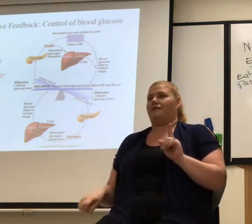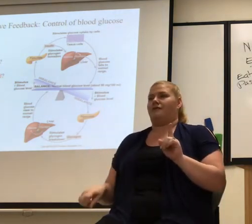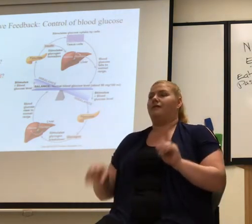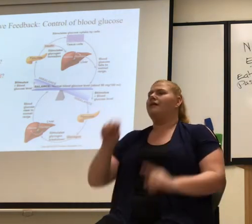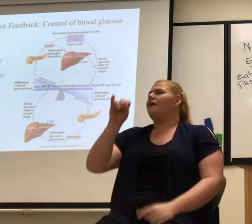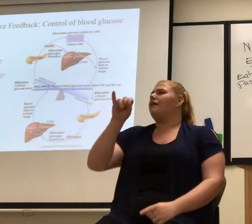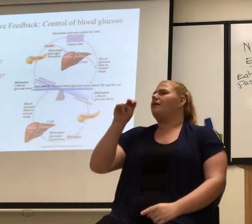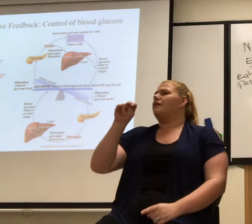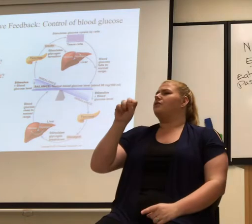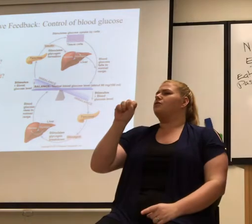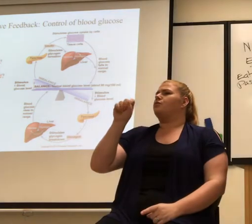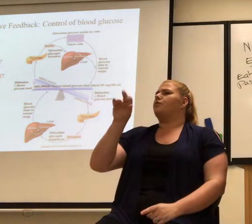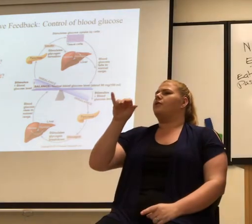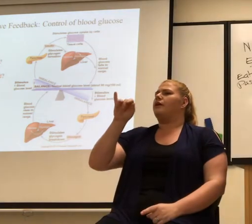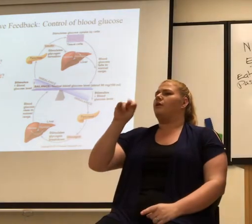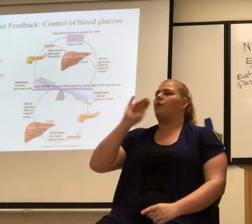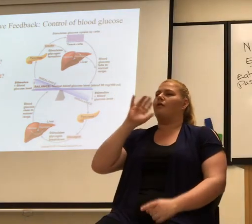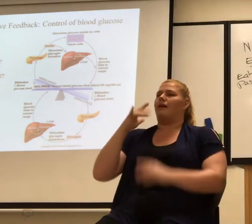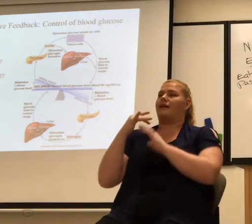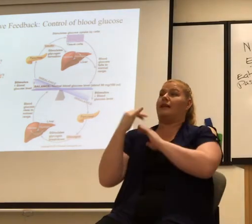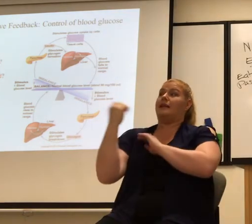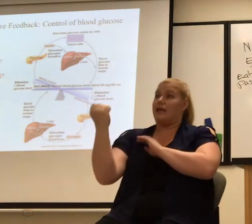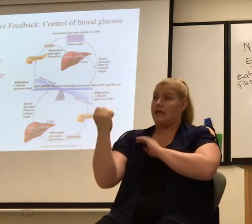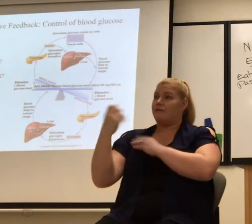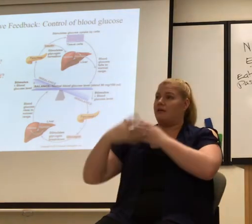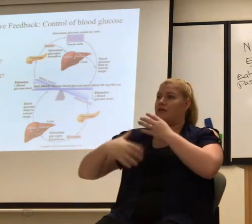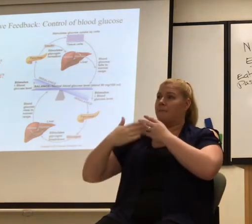will leave the bloodstream.